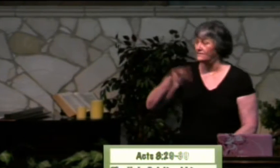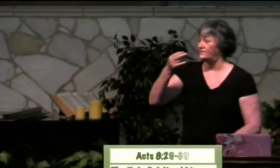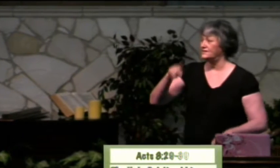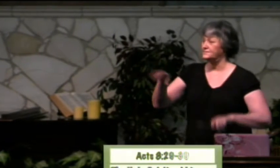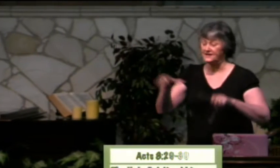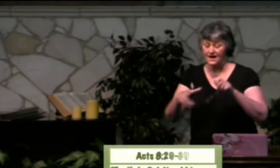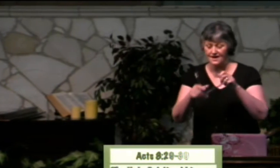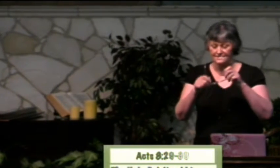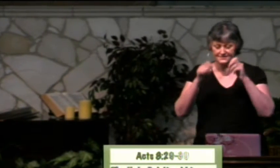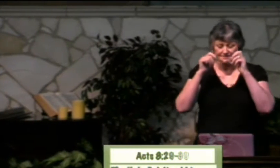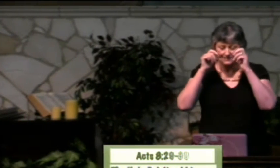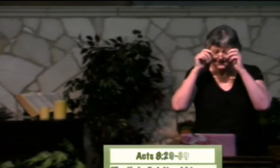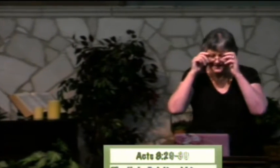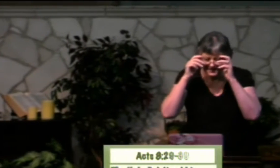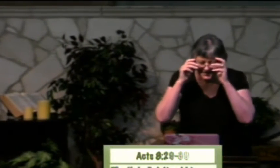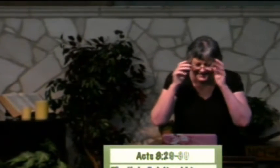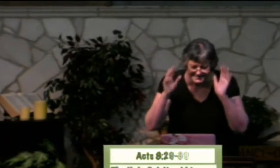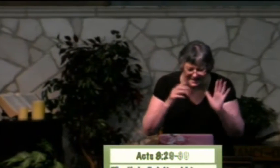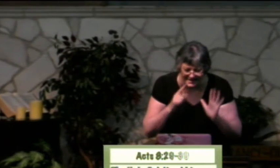Philip does. He says,